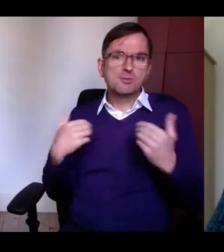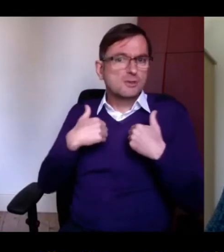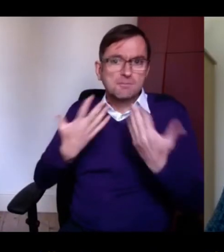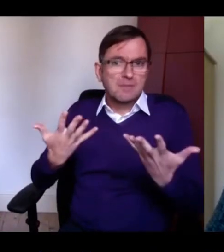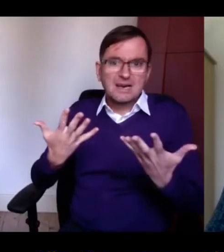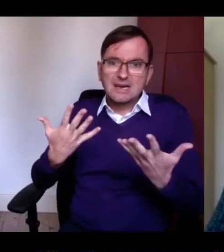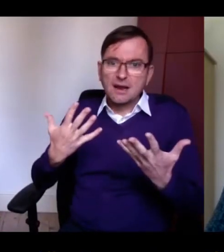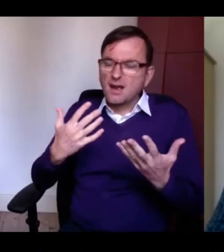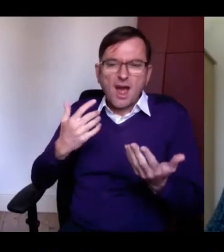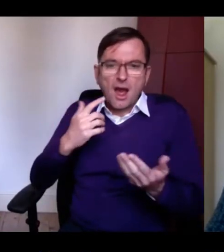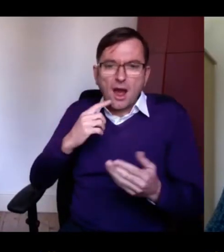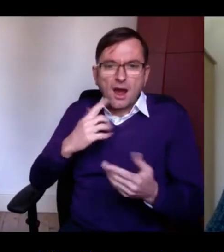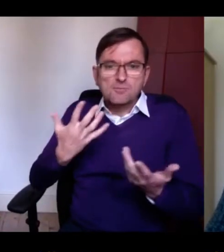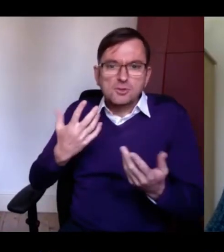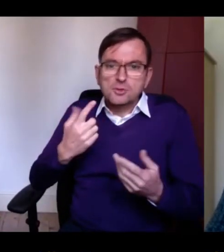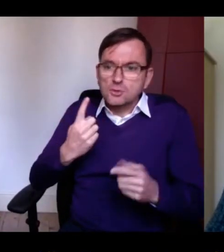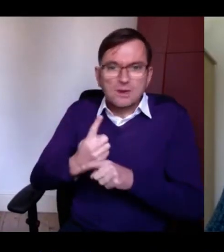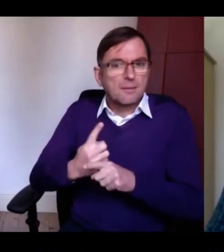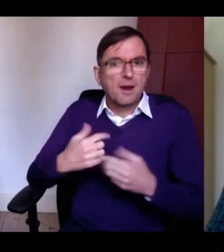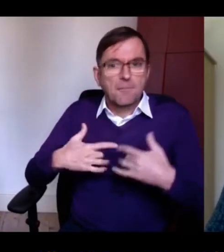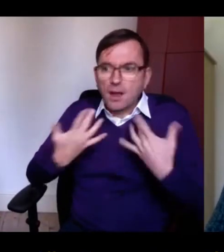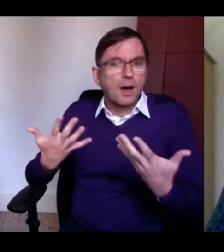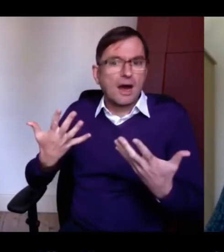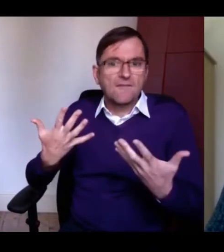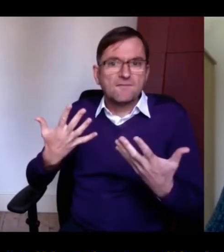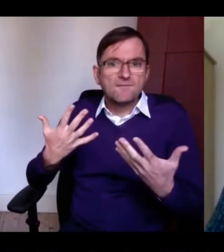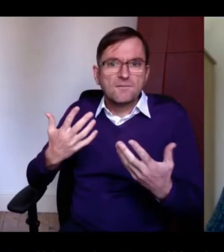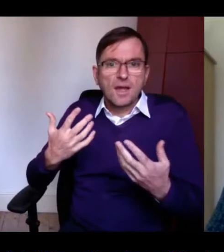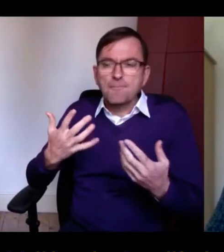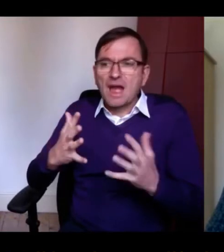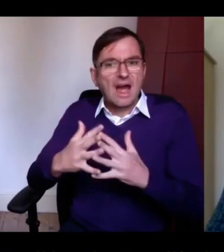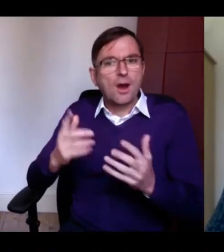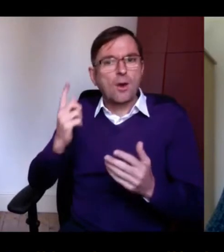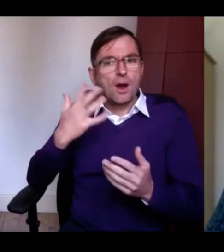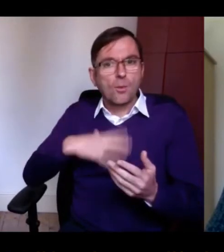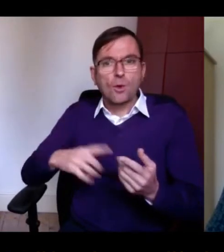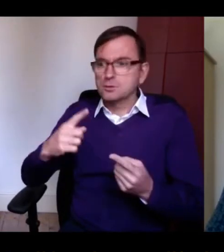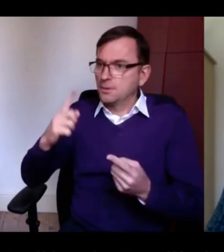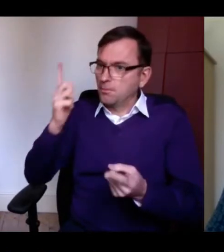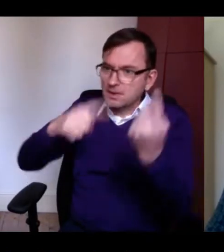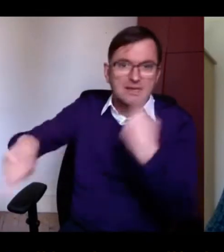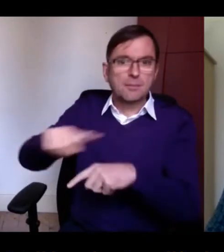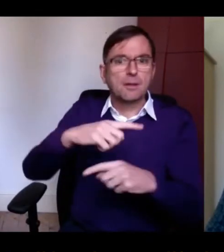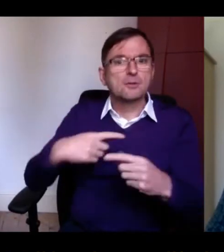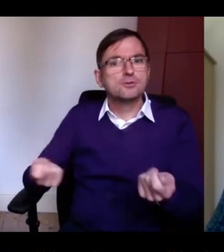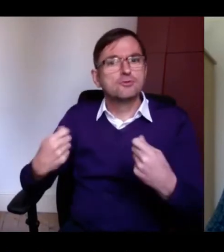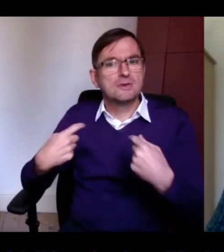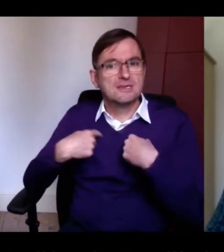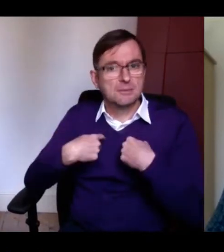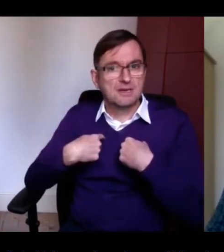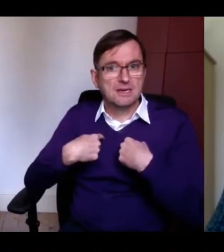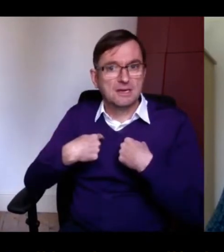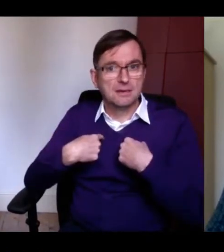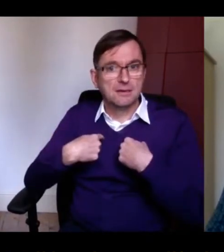Like I'm no one special. I just use a different language. Just talking about my life, how I want people